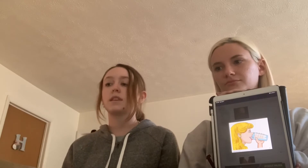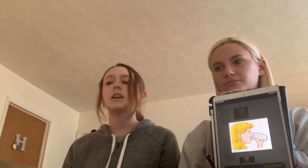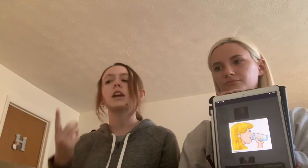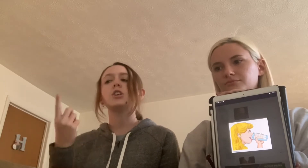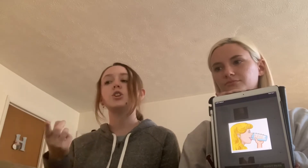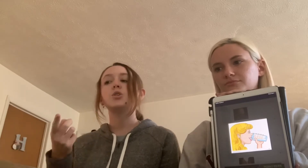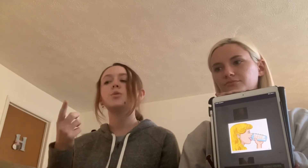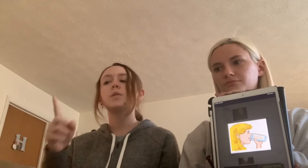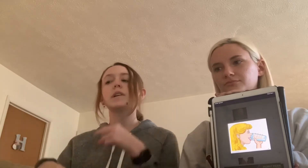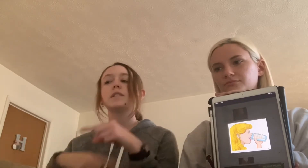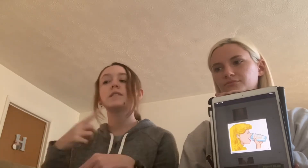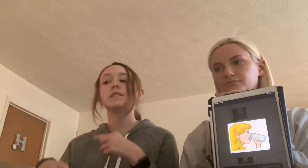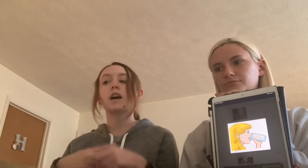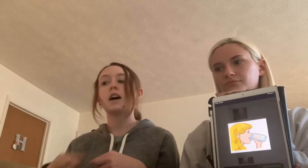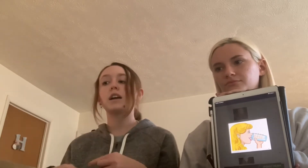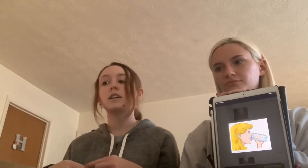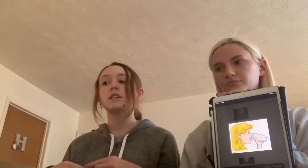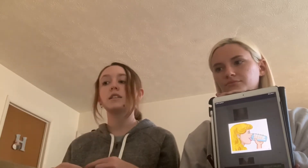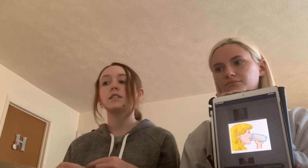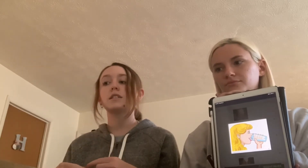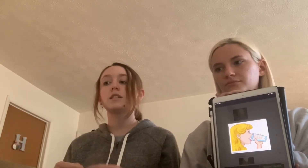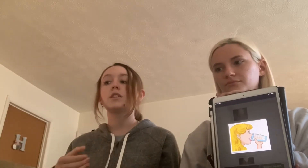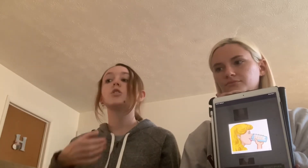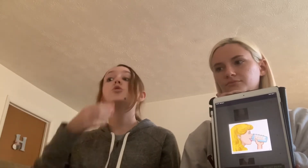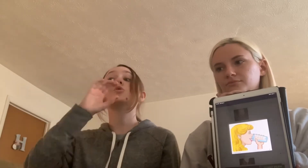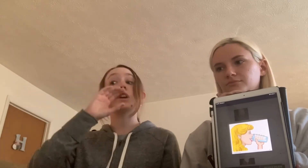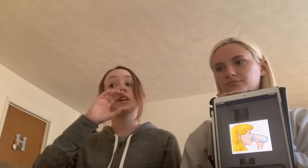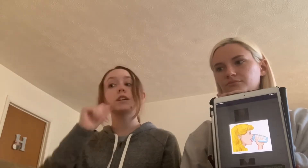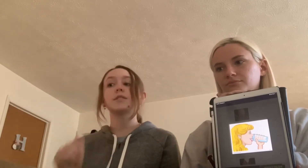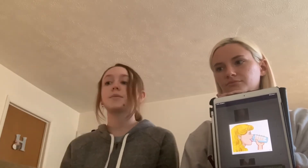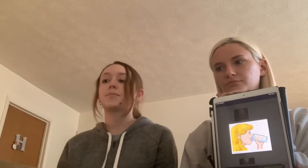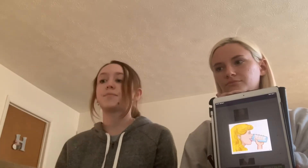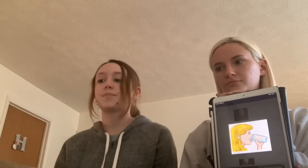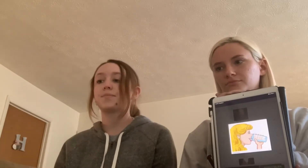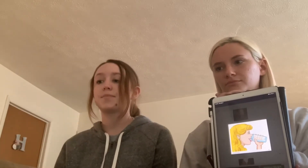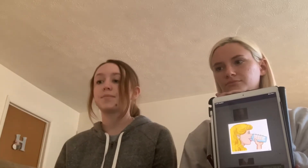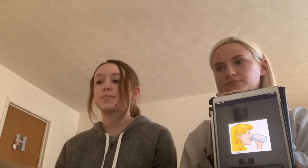Can you sign drink?